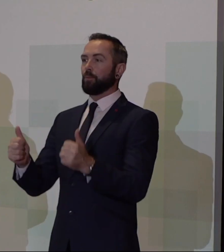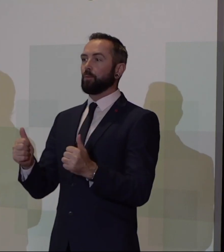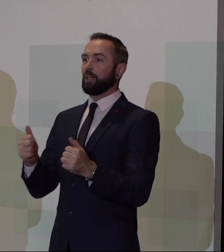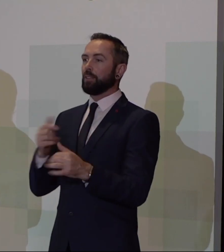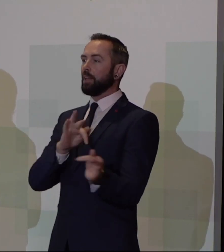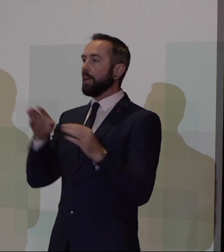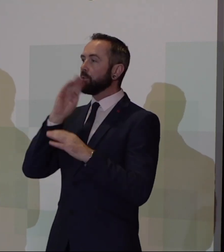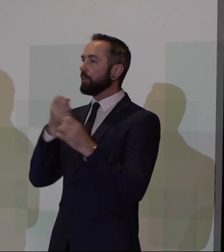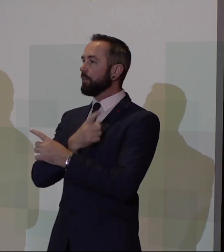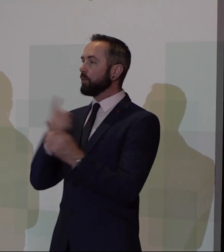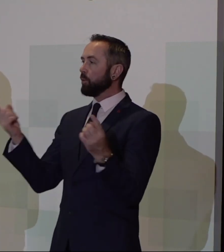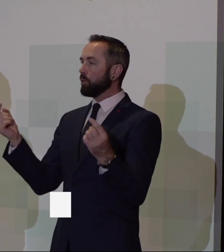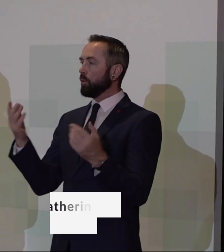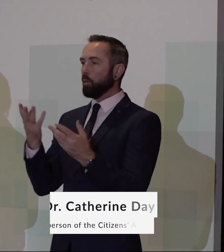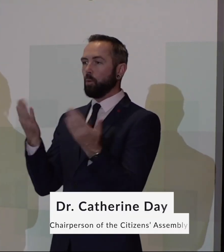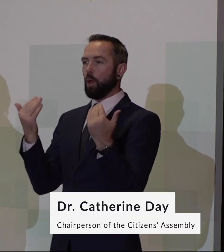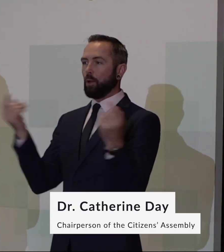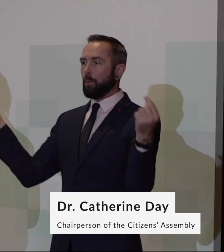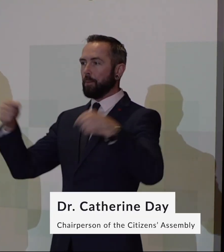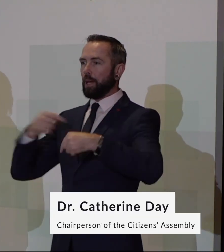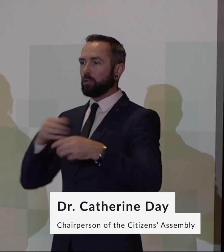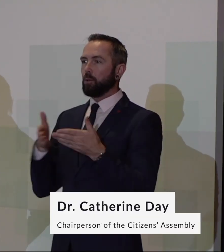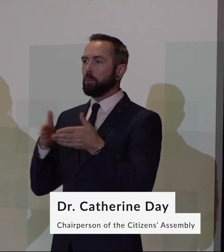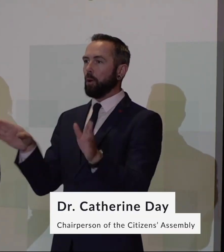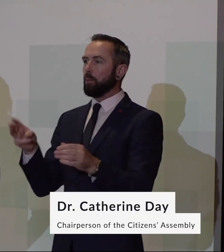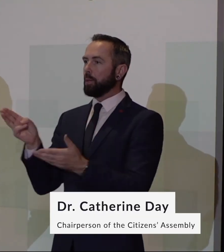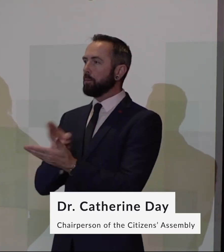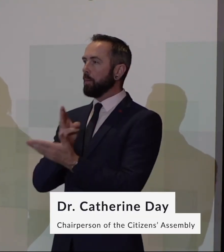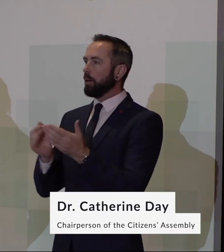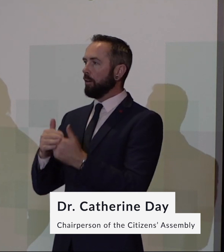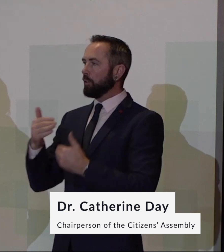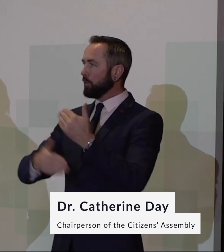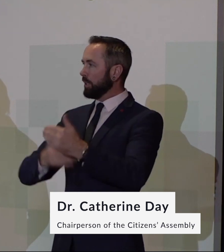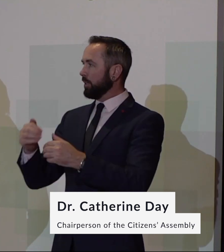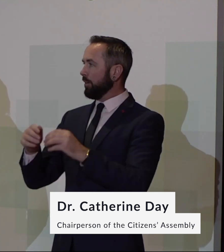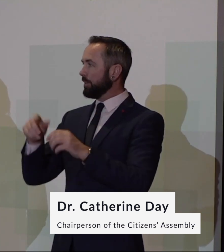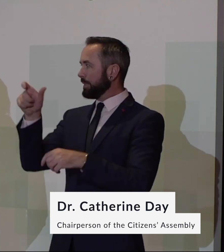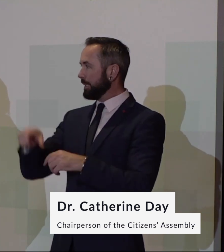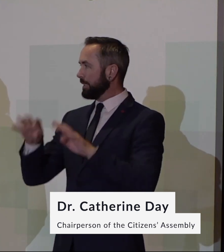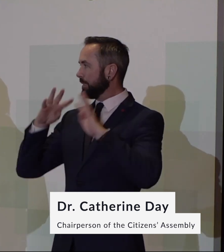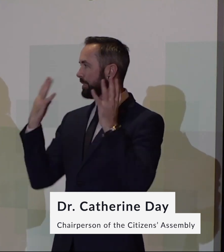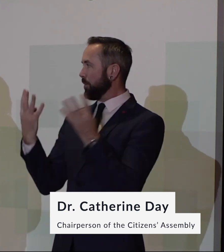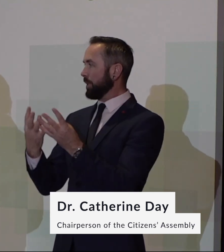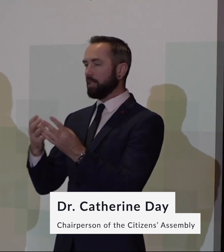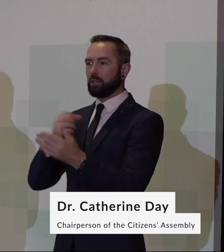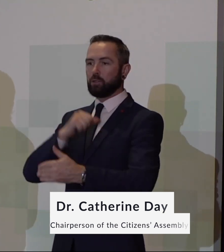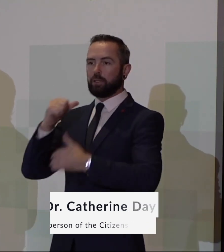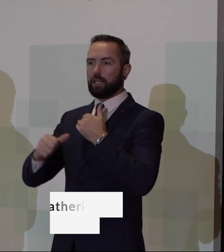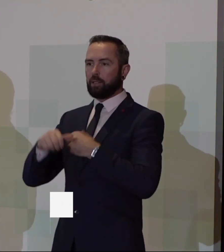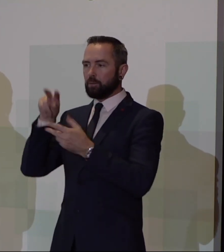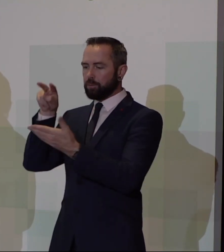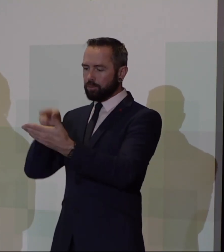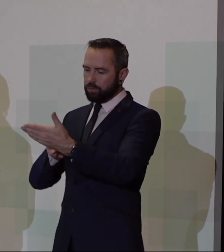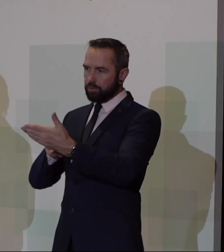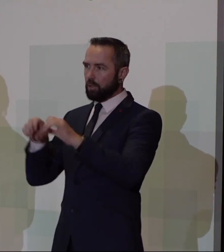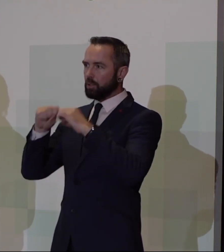So, good afternoon, everybody. Welcome back to the public part of the proceedings of the Citizens' Assembly. Today we are looking at